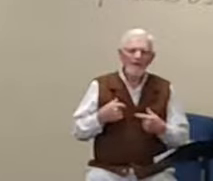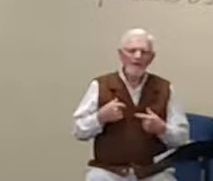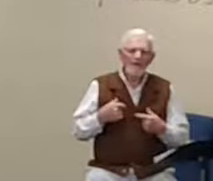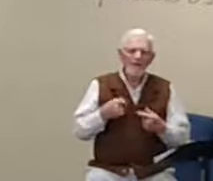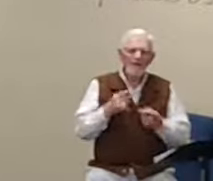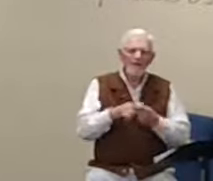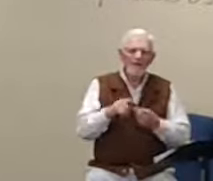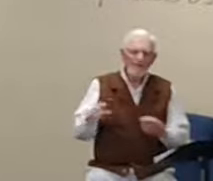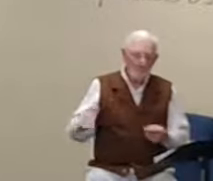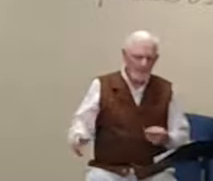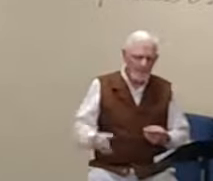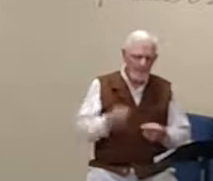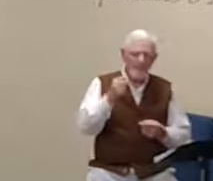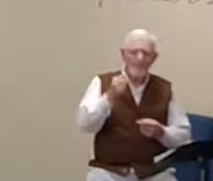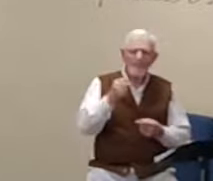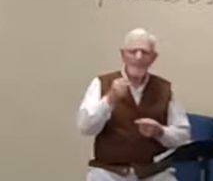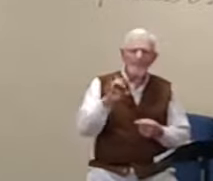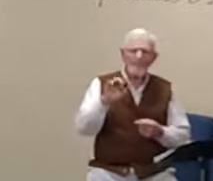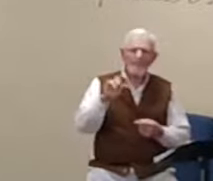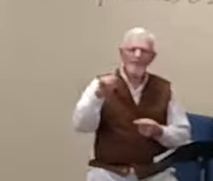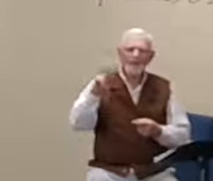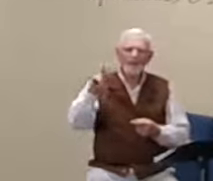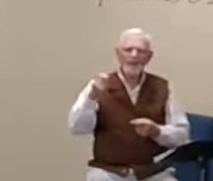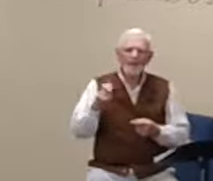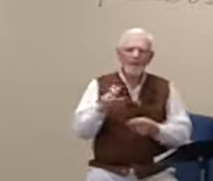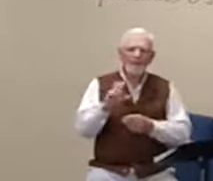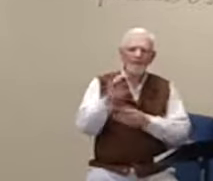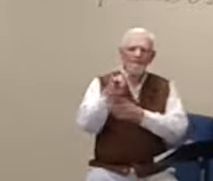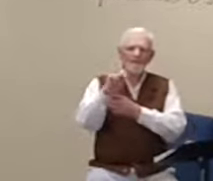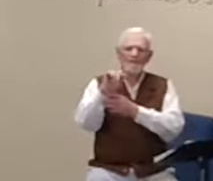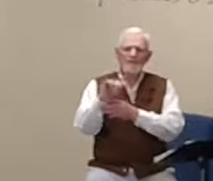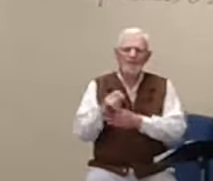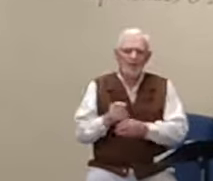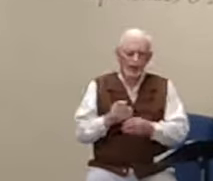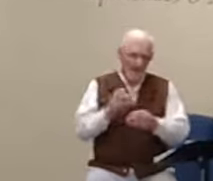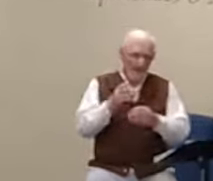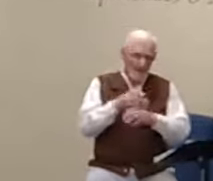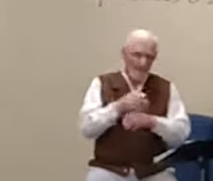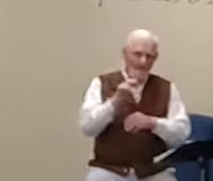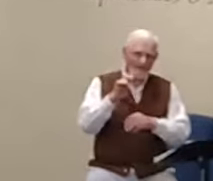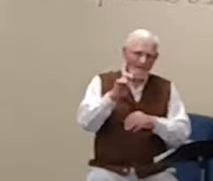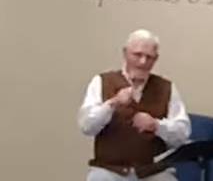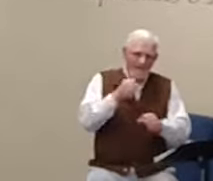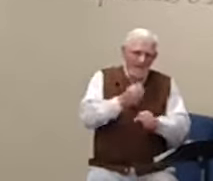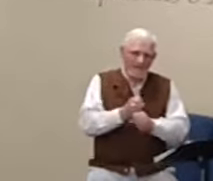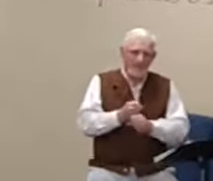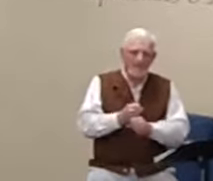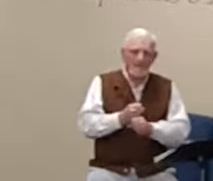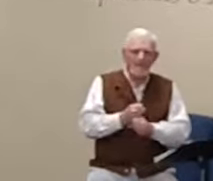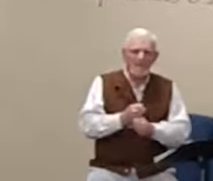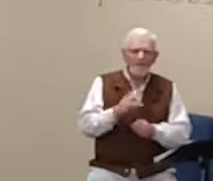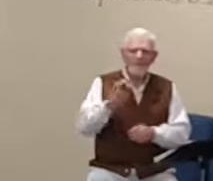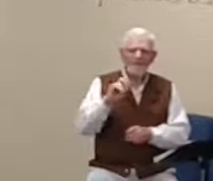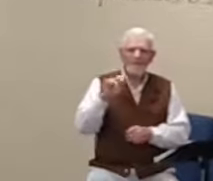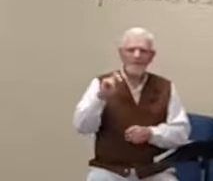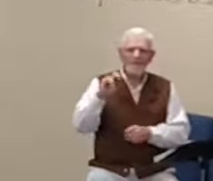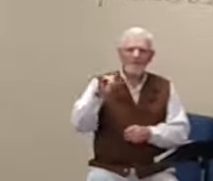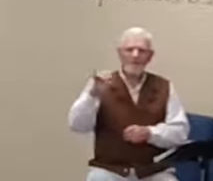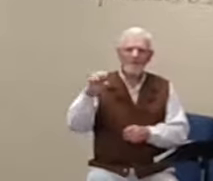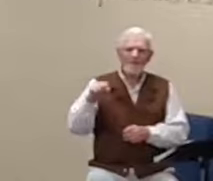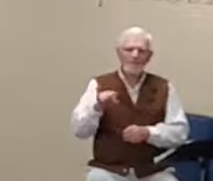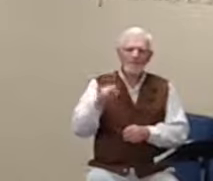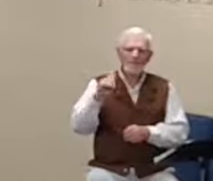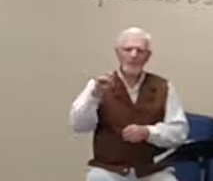to pick up the pieces of a culture and a country after 70 years of communism and socialism.